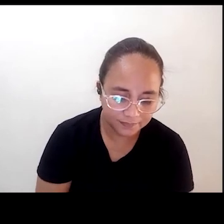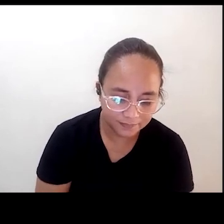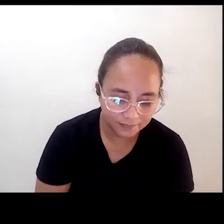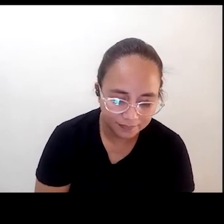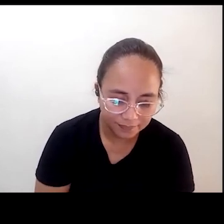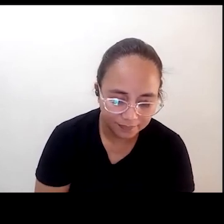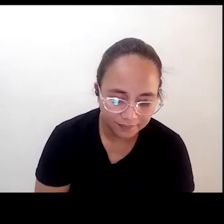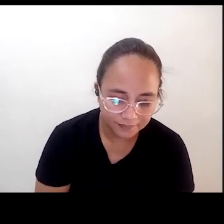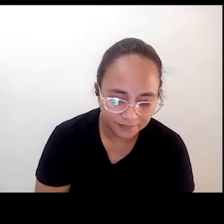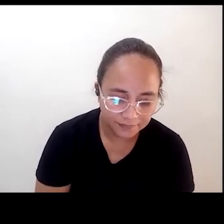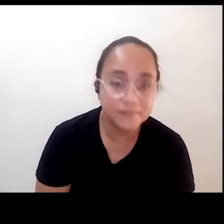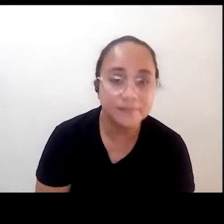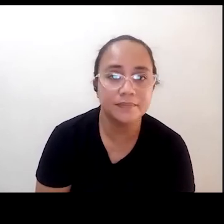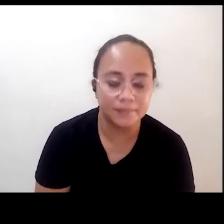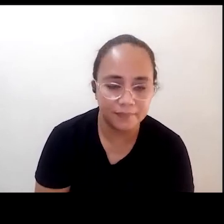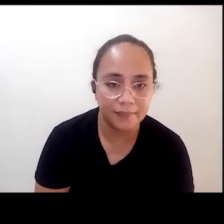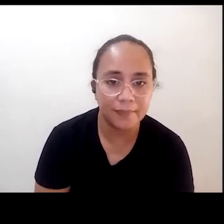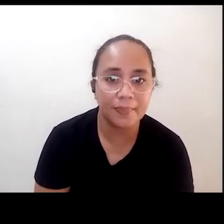Hmm.